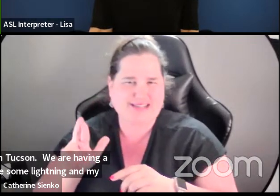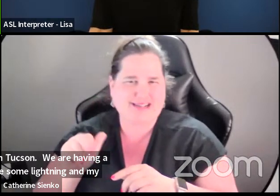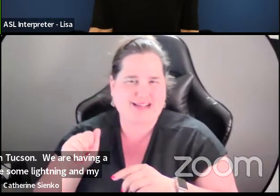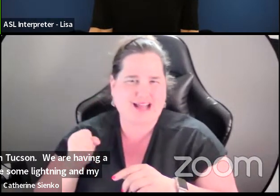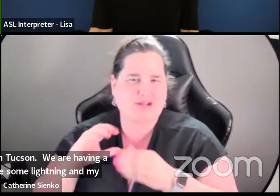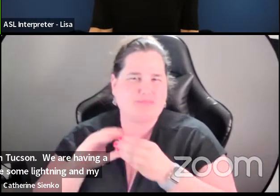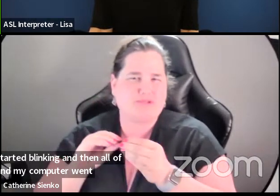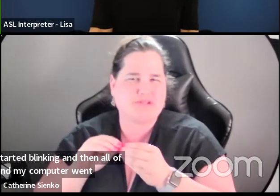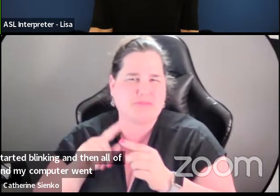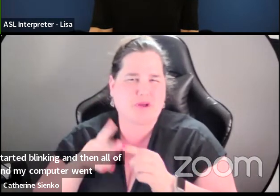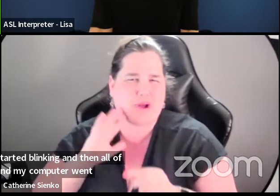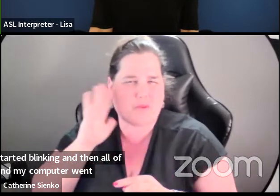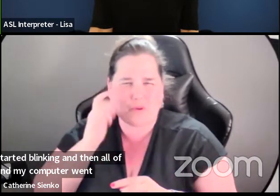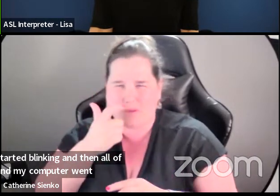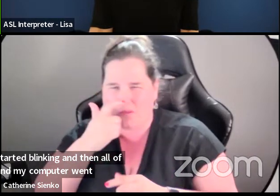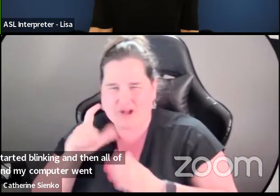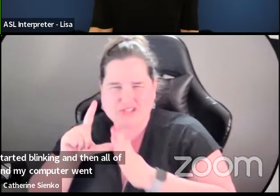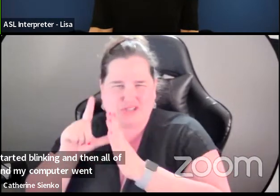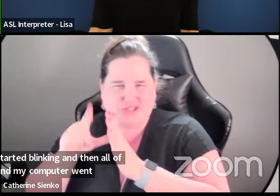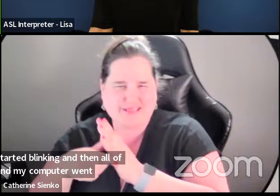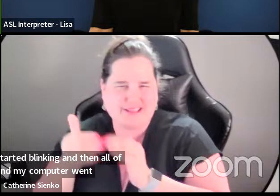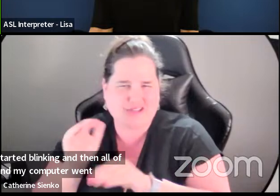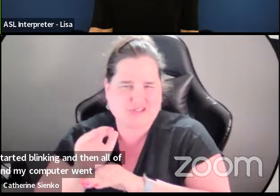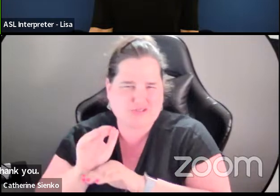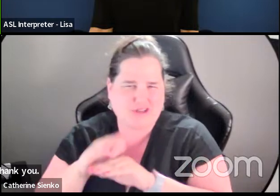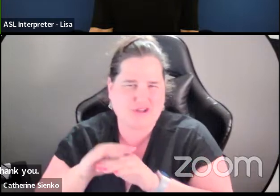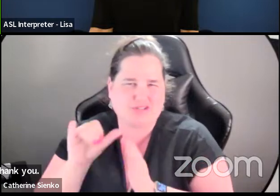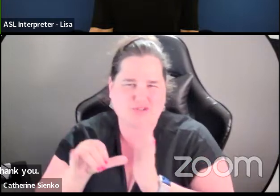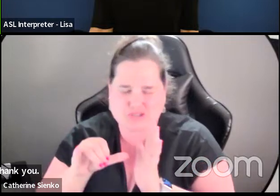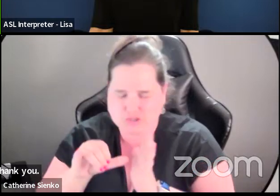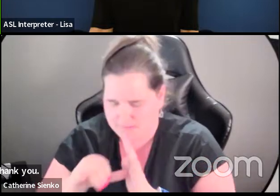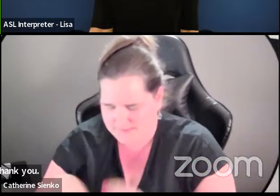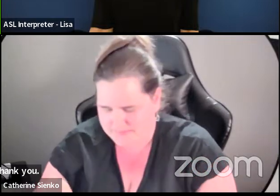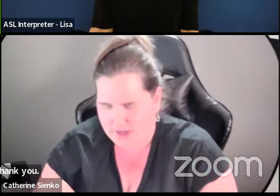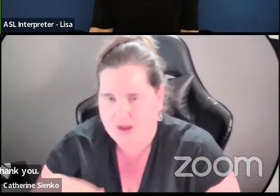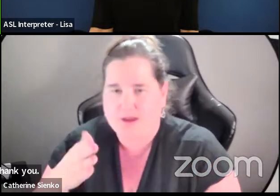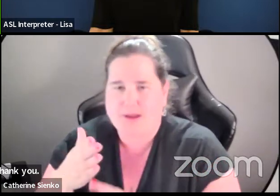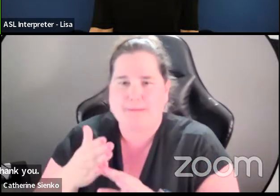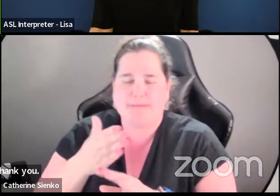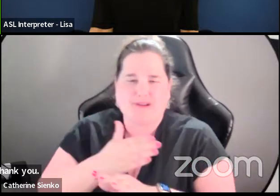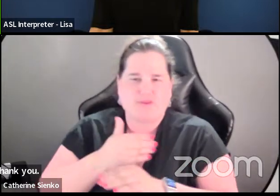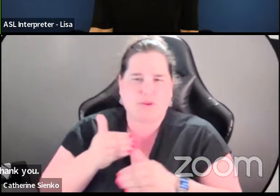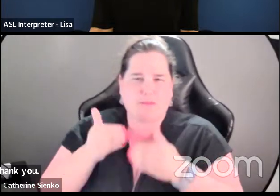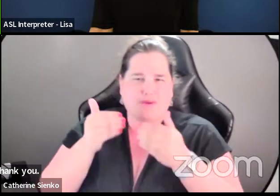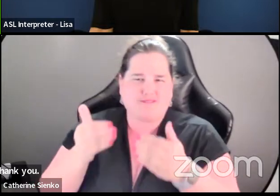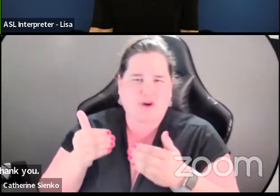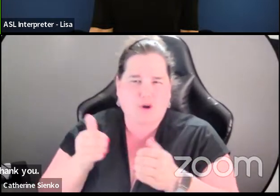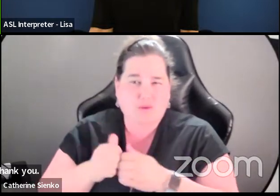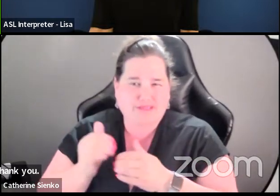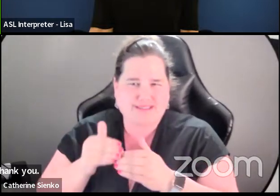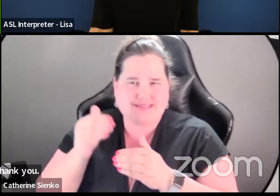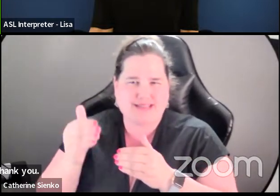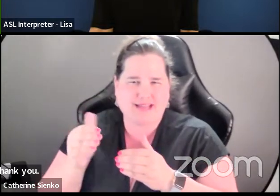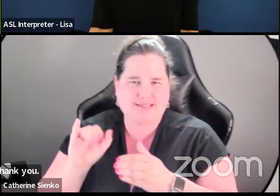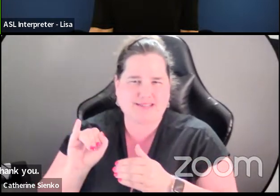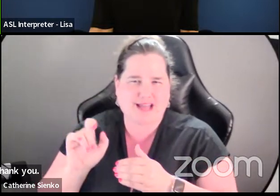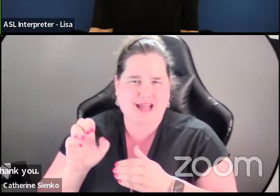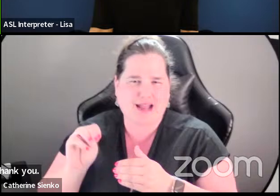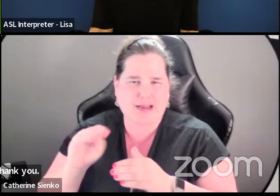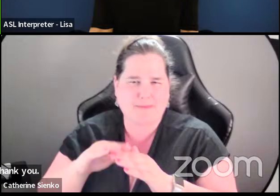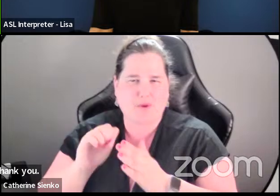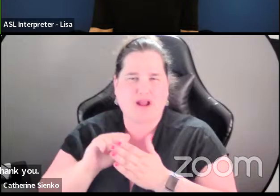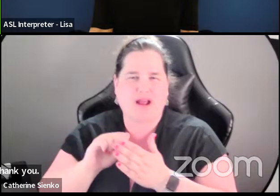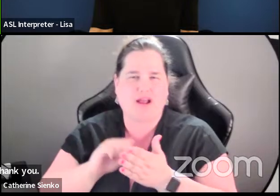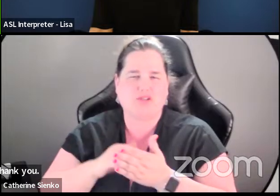you. And I was able to watch Kira's comment, or excuse me, I missed Kira's comment, but I will be sure to catch that later